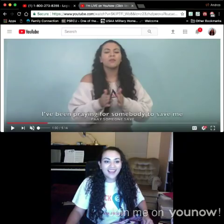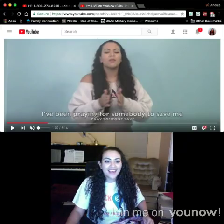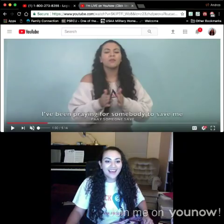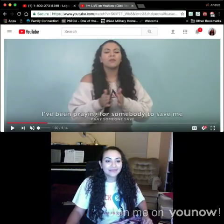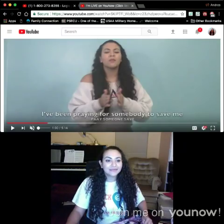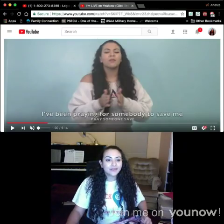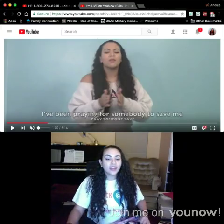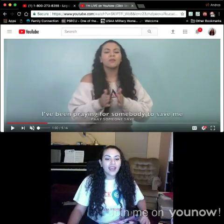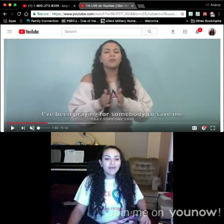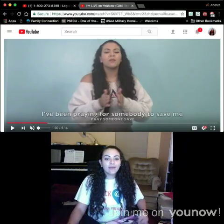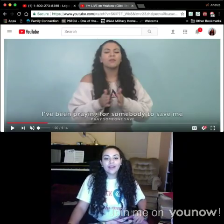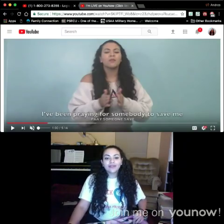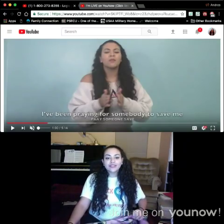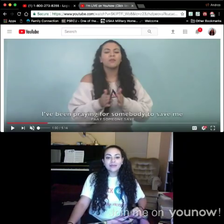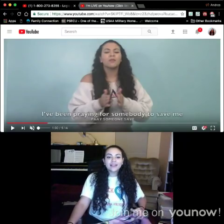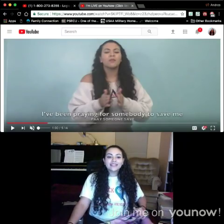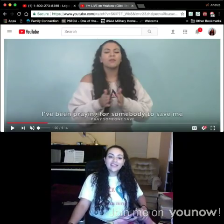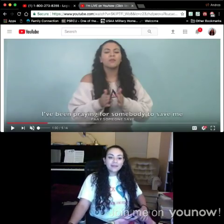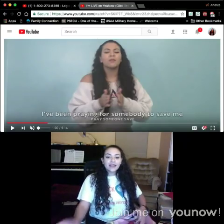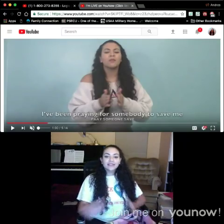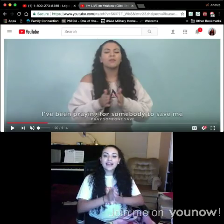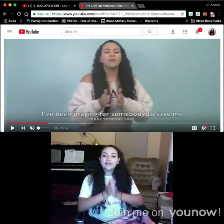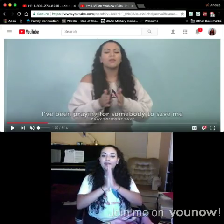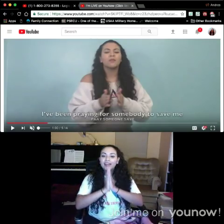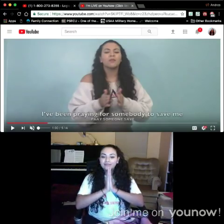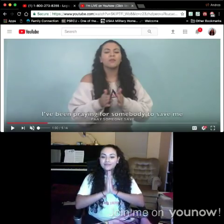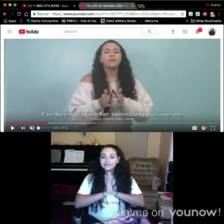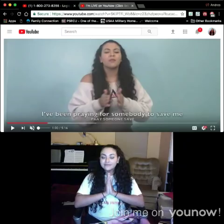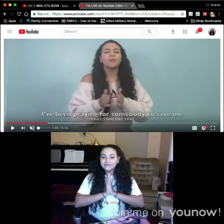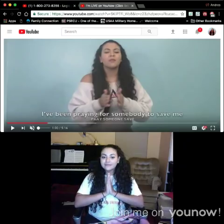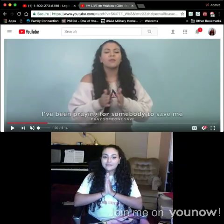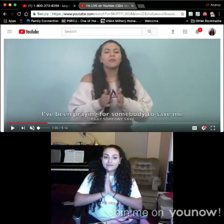Hi, Kat. Okay, I've been praying for somebody to save me. I sign pray.